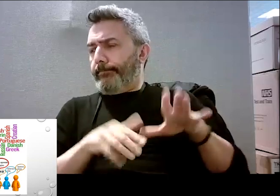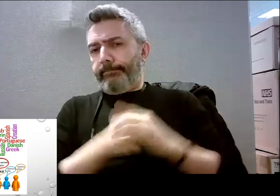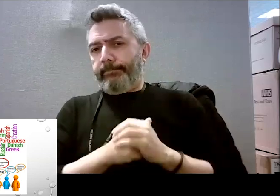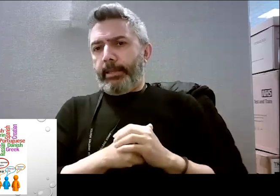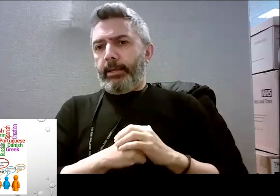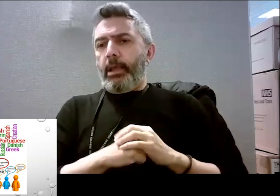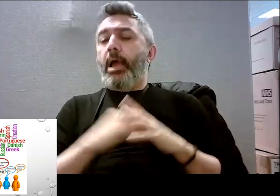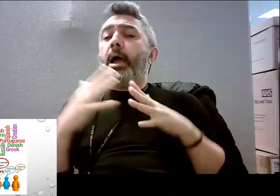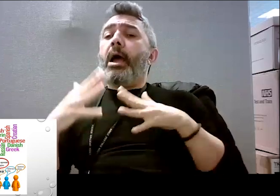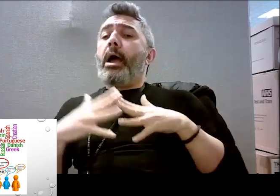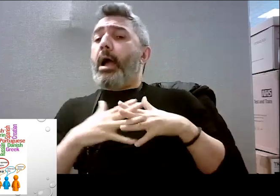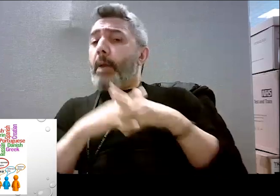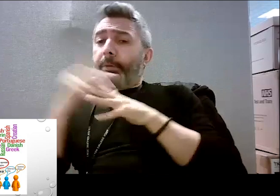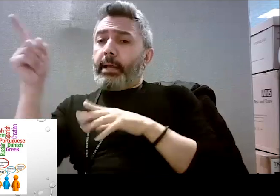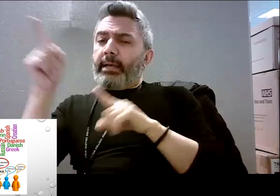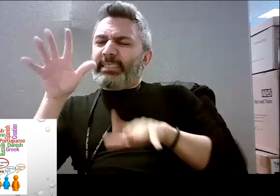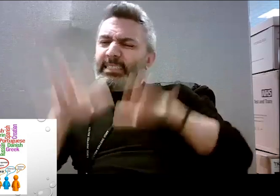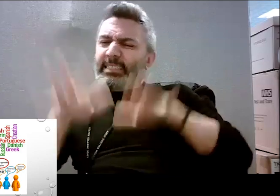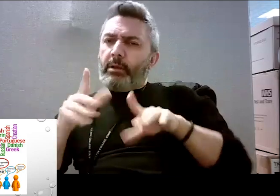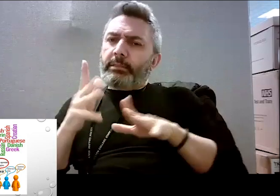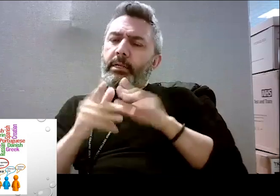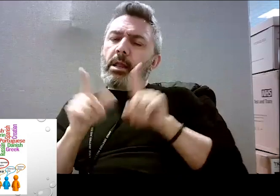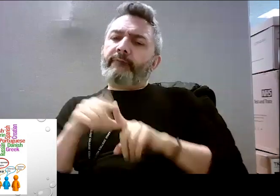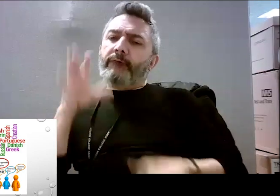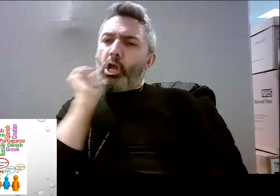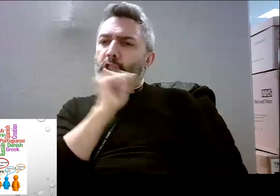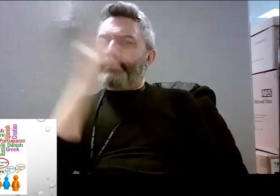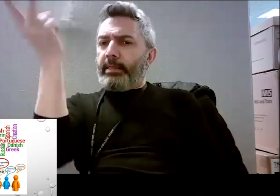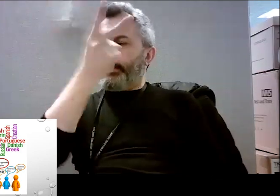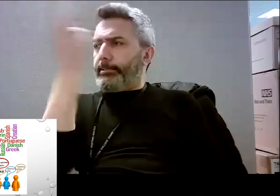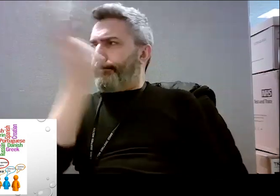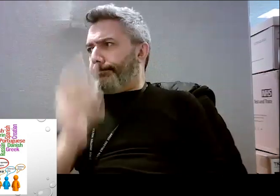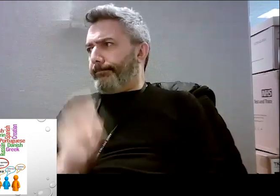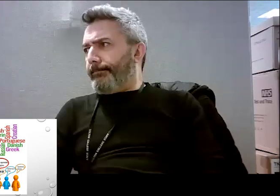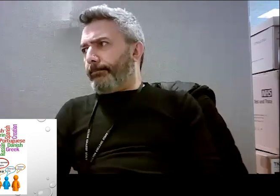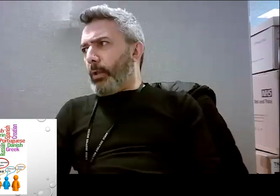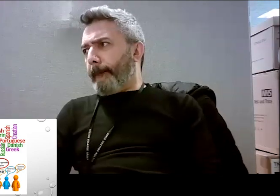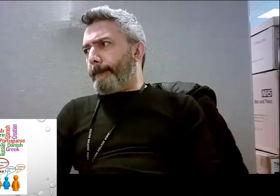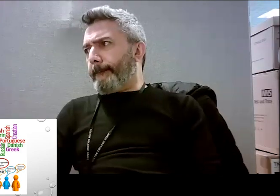to Australia, New Zealand, and South Africa. And